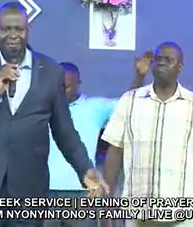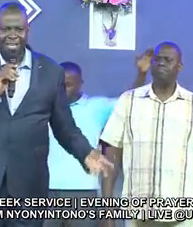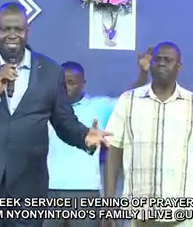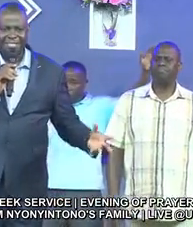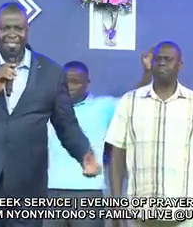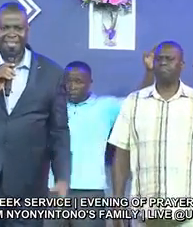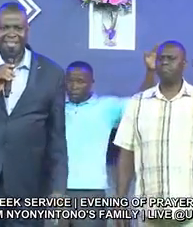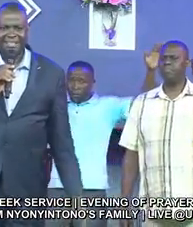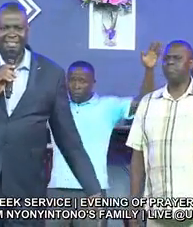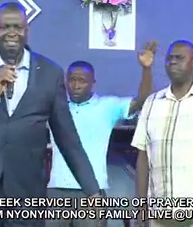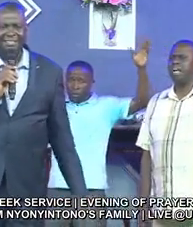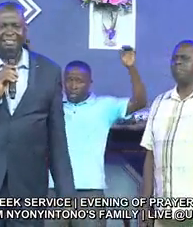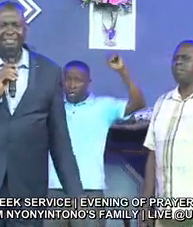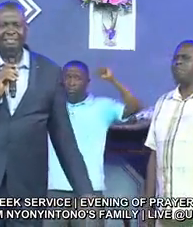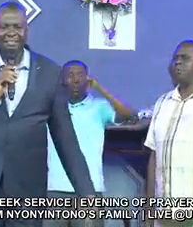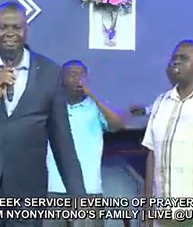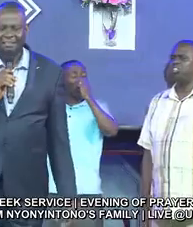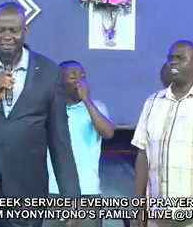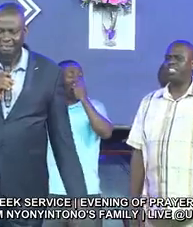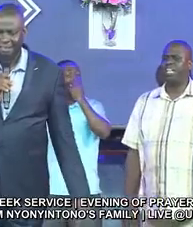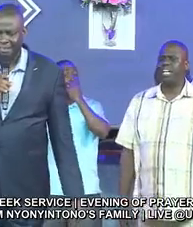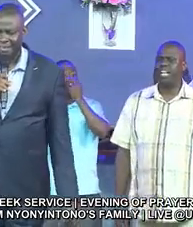Tugenda genda mu kaseera